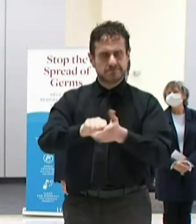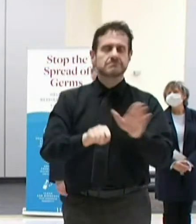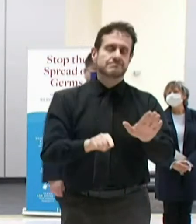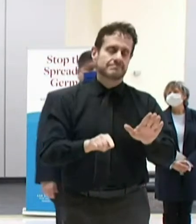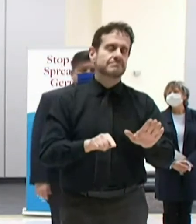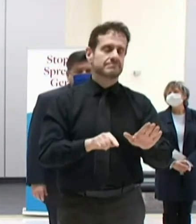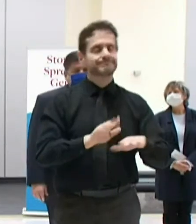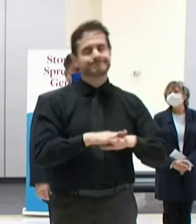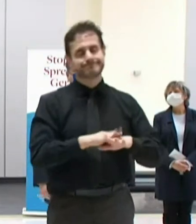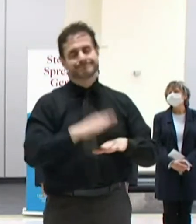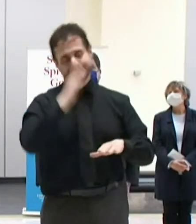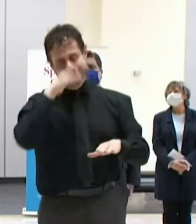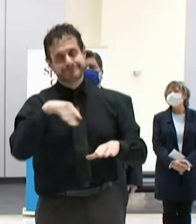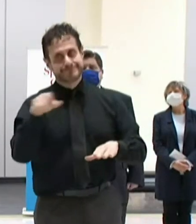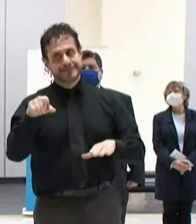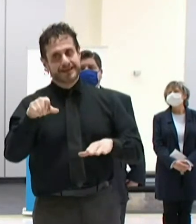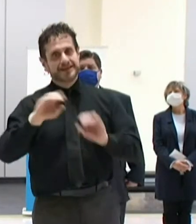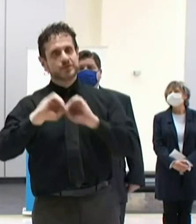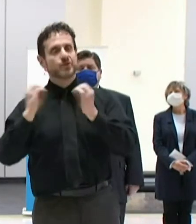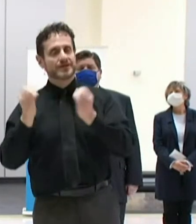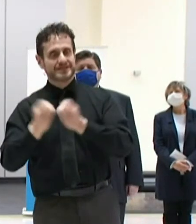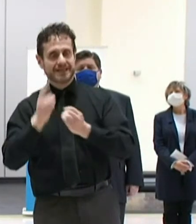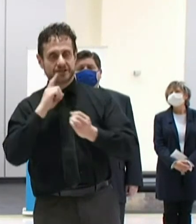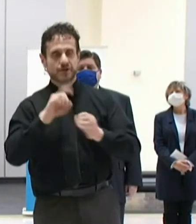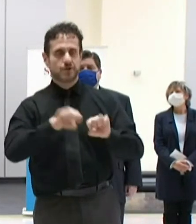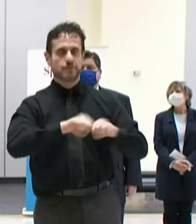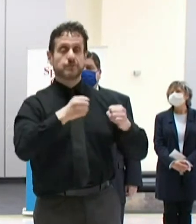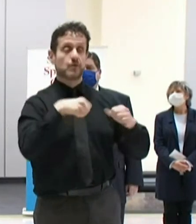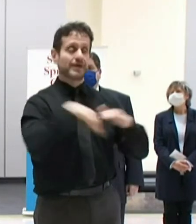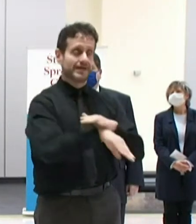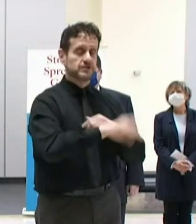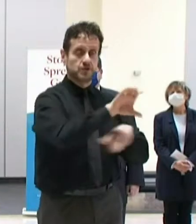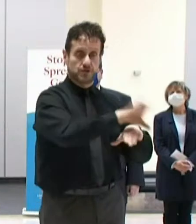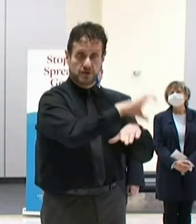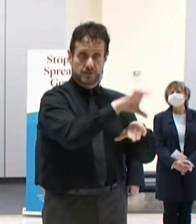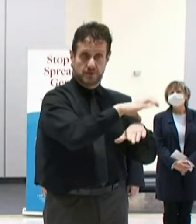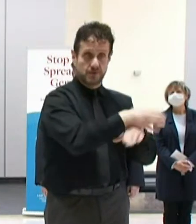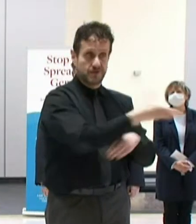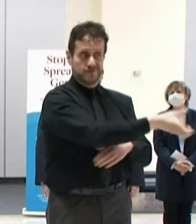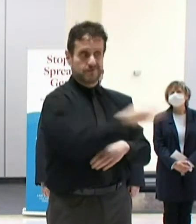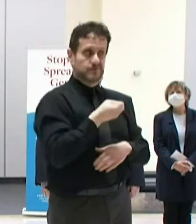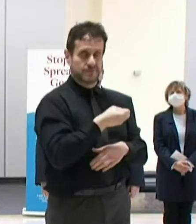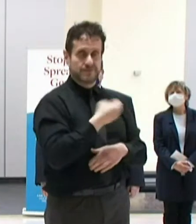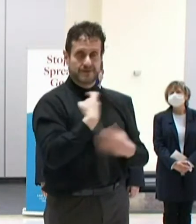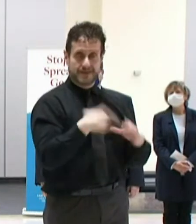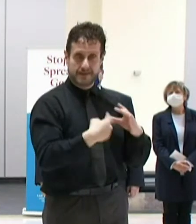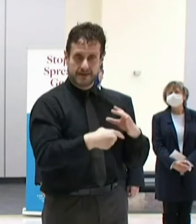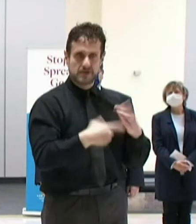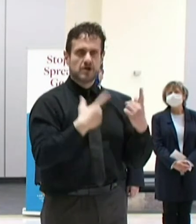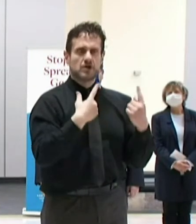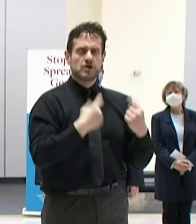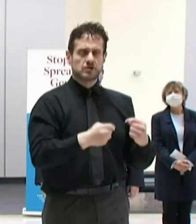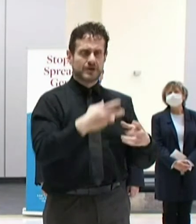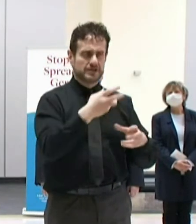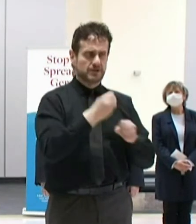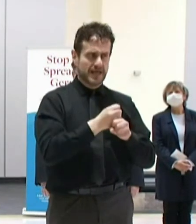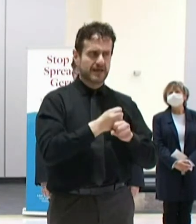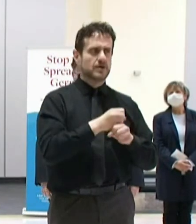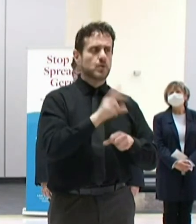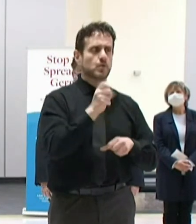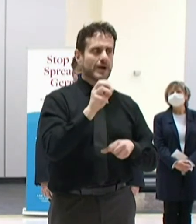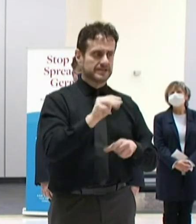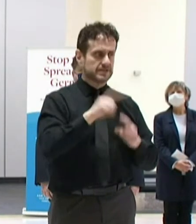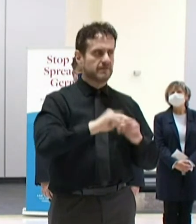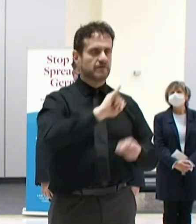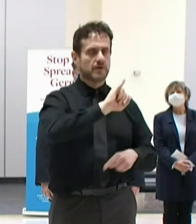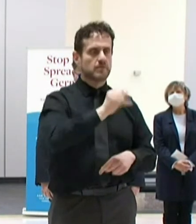that supposedly hacked these emails tried to get a ransom from Jones Day, which was not